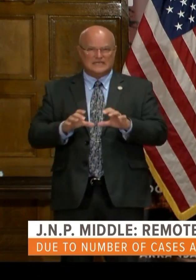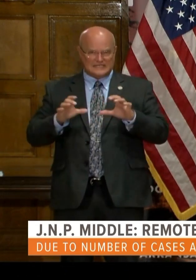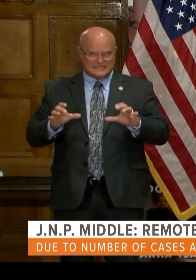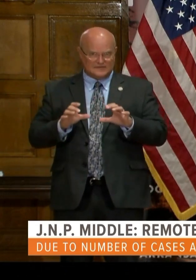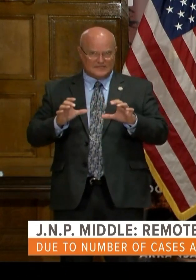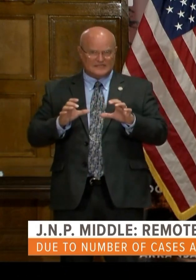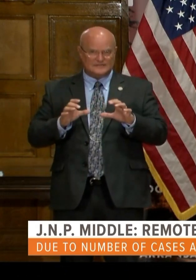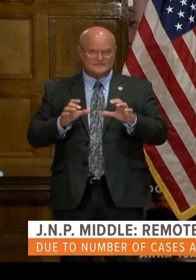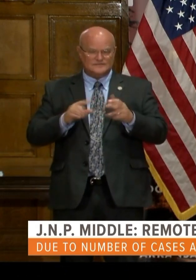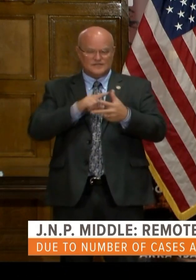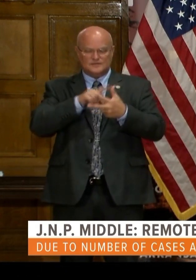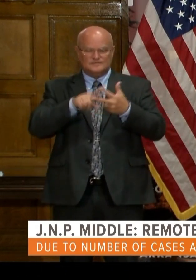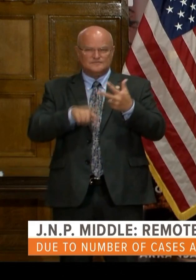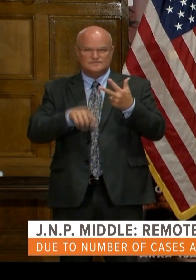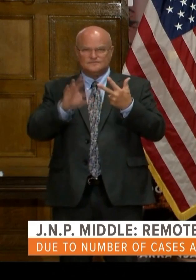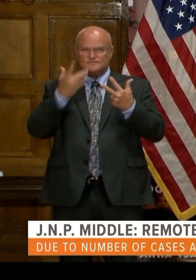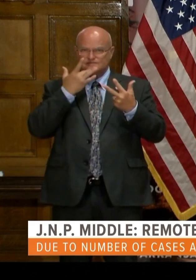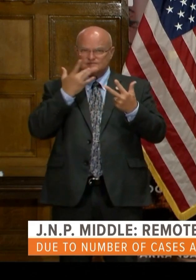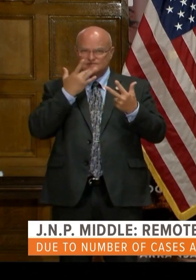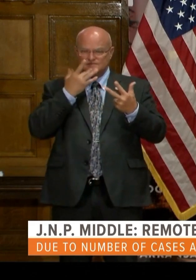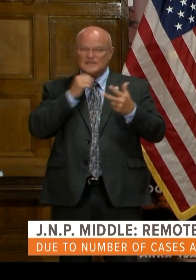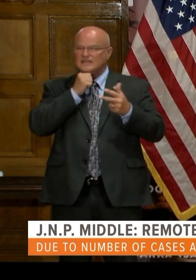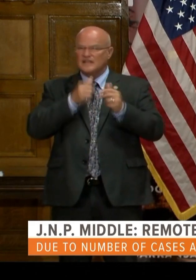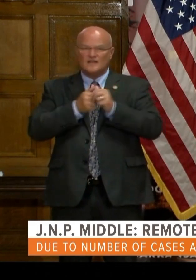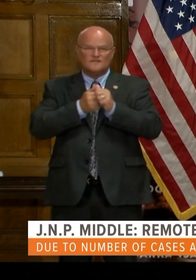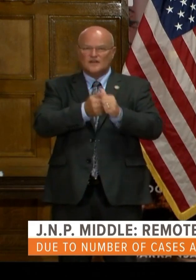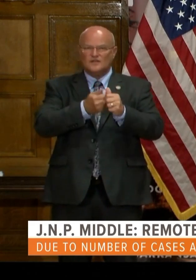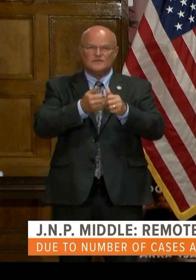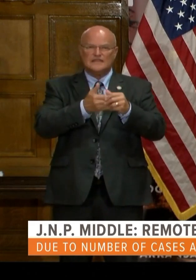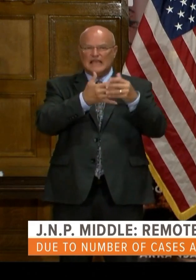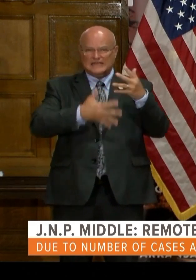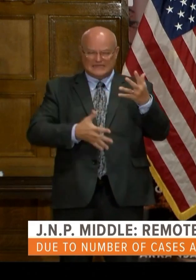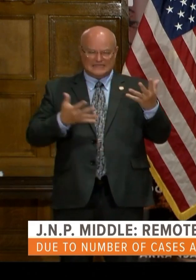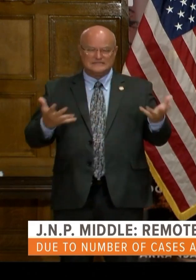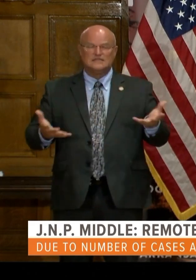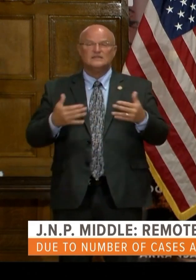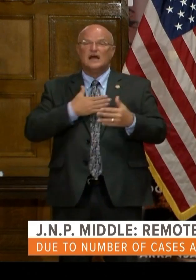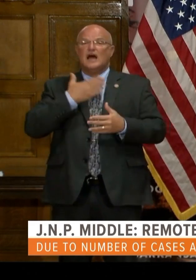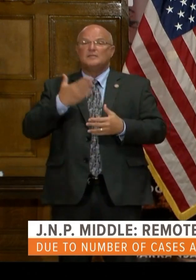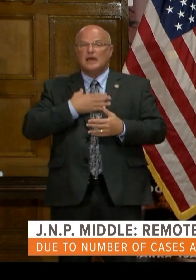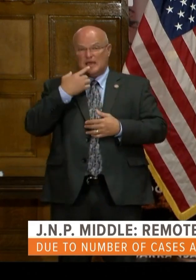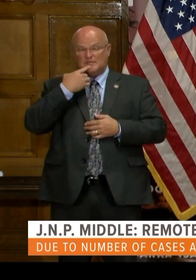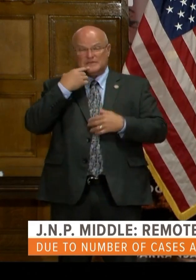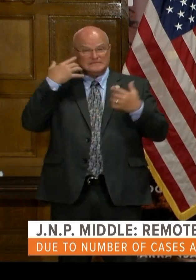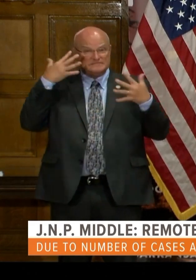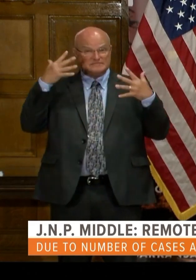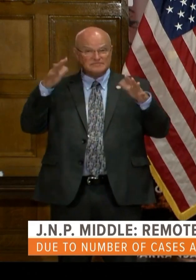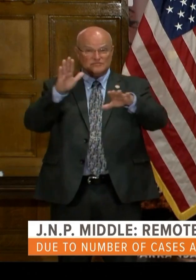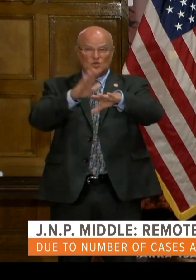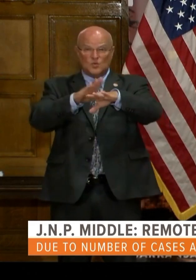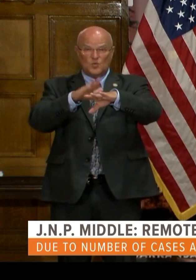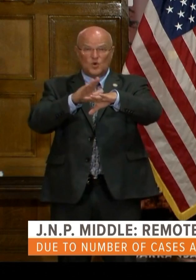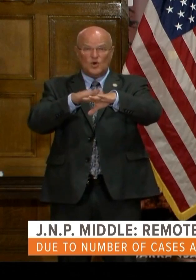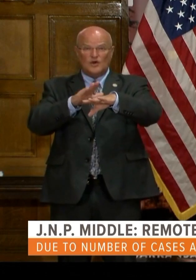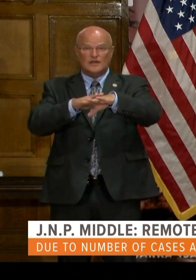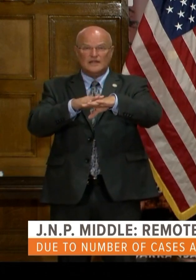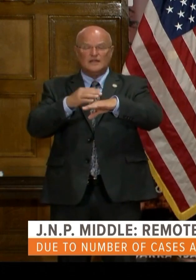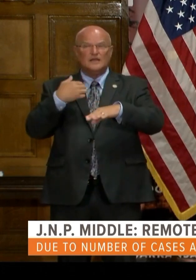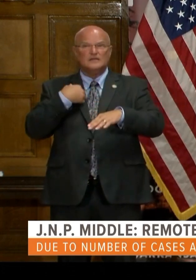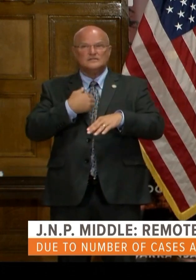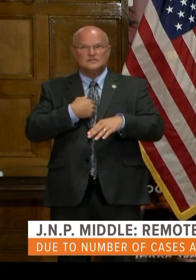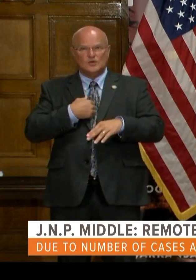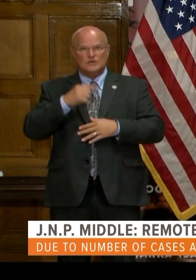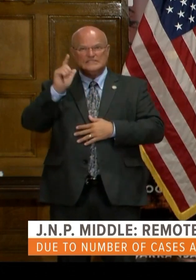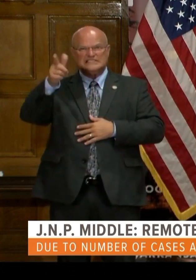and not following the guidelines. And so I'm glad he sounded that warning. We're seconding that